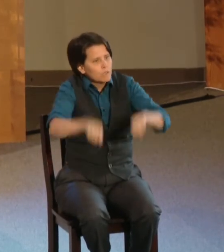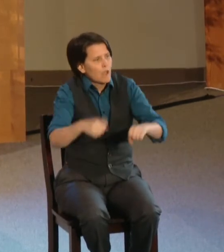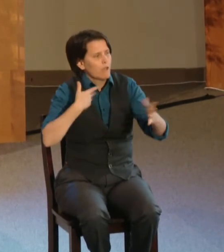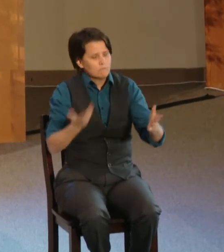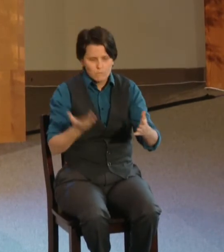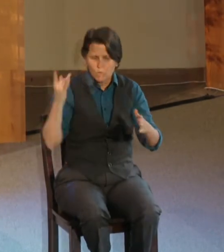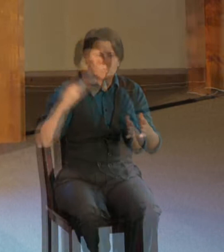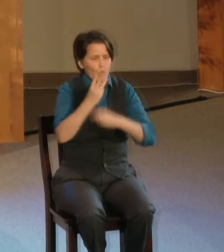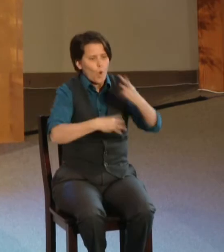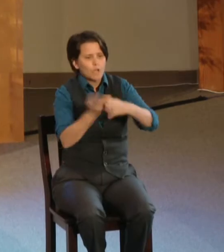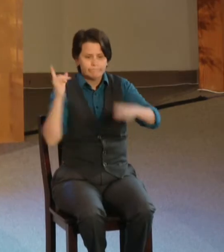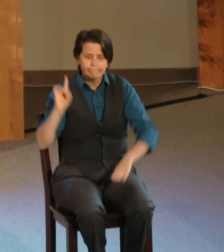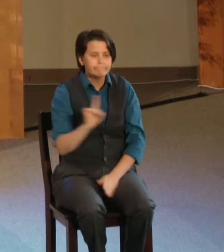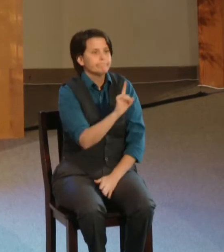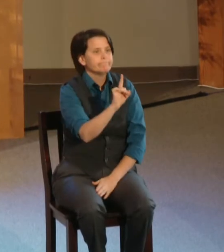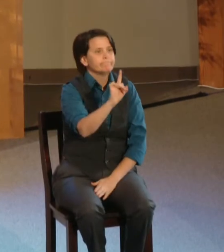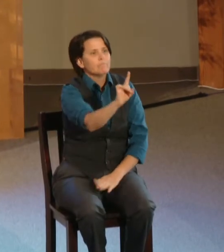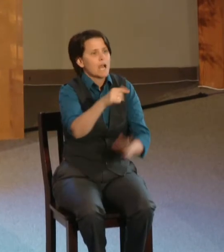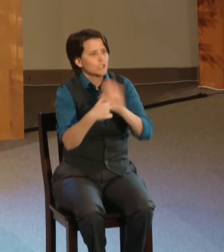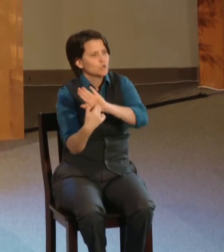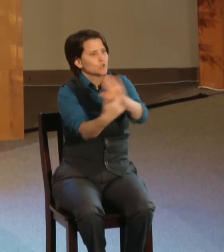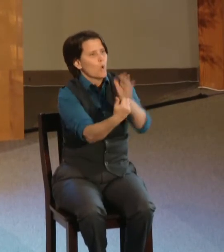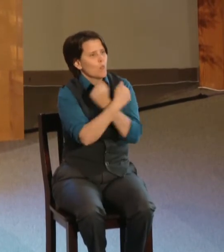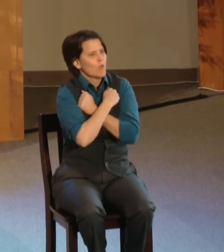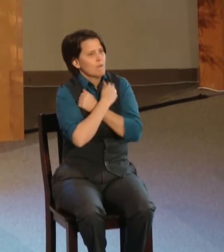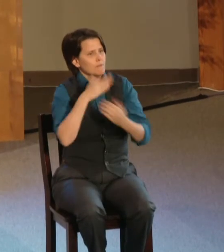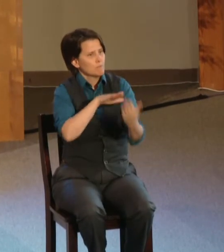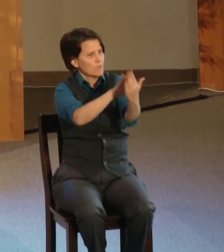presence. But you know what we haven't had a lot of practice doing?